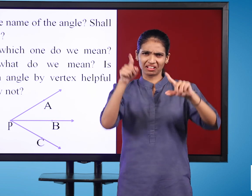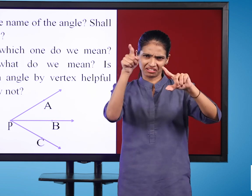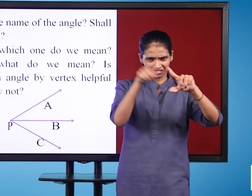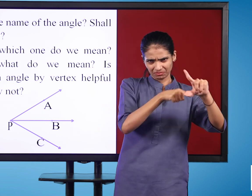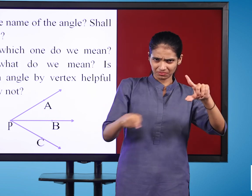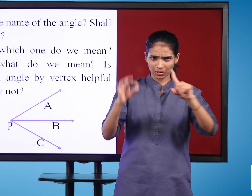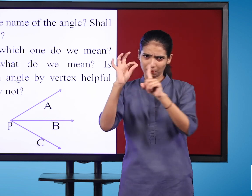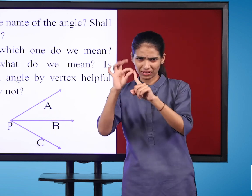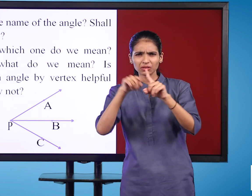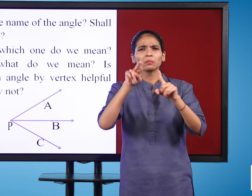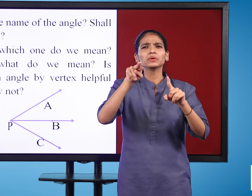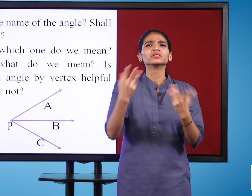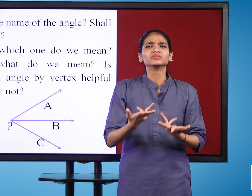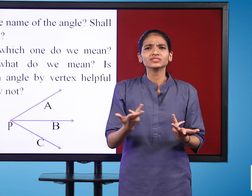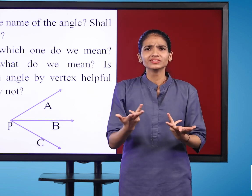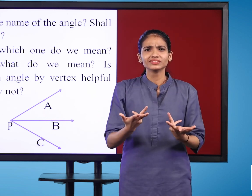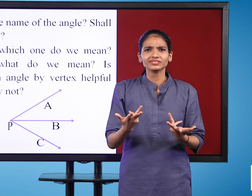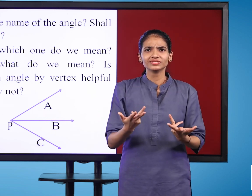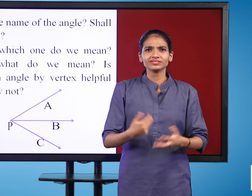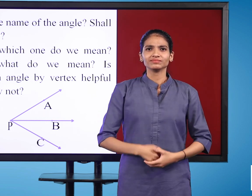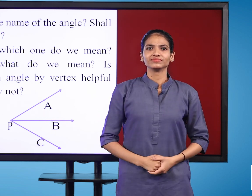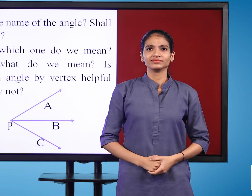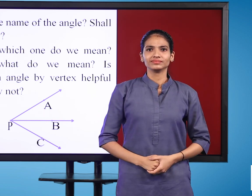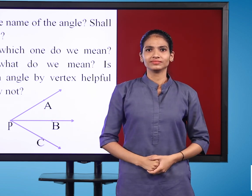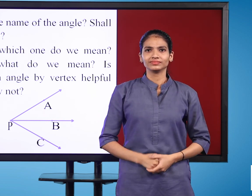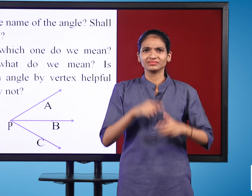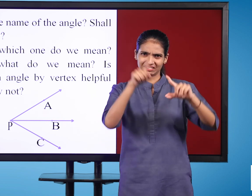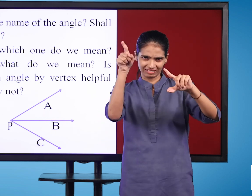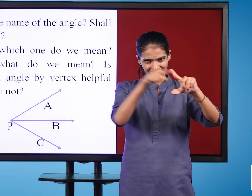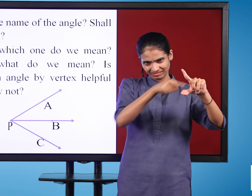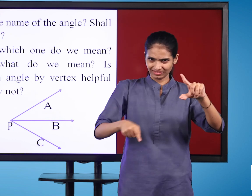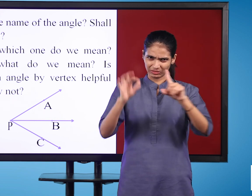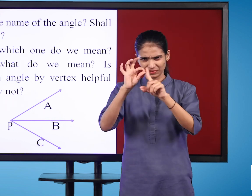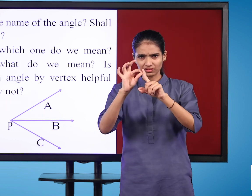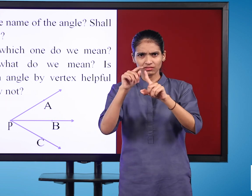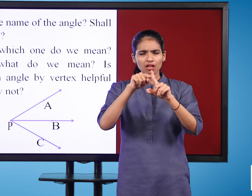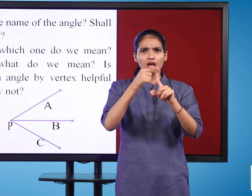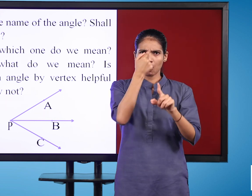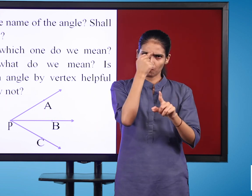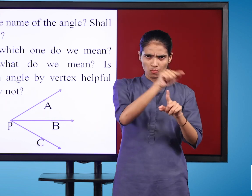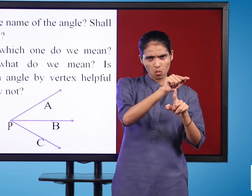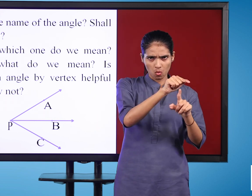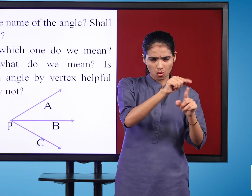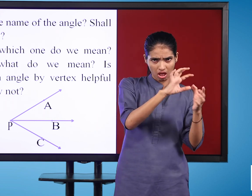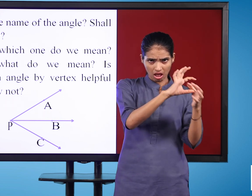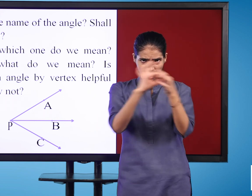By angle P, what do we mean? Is naming an angle by vertex helpful here? Why